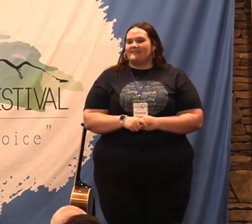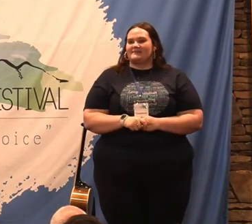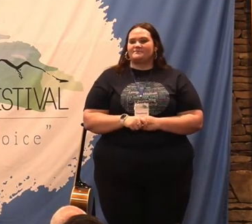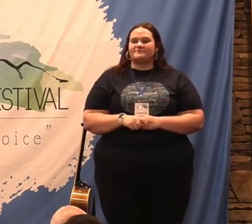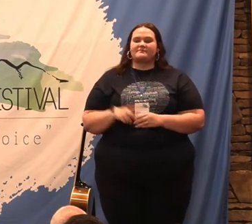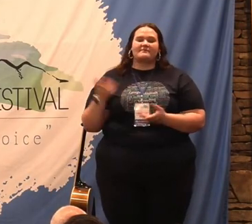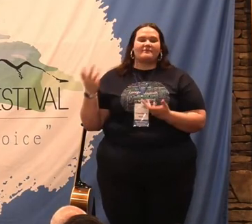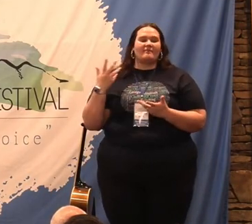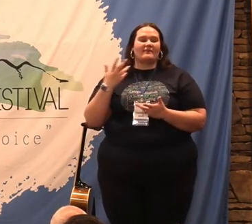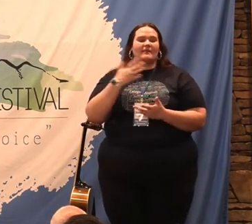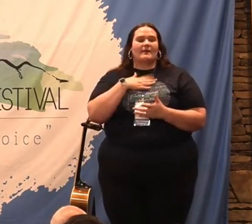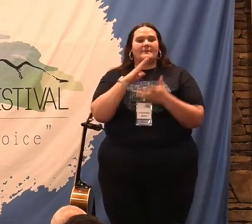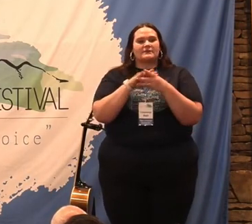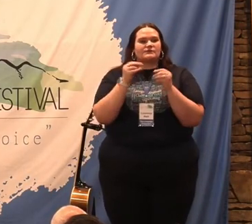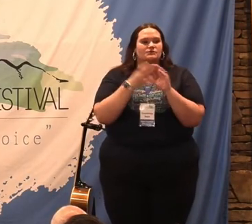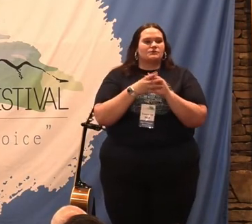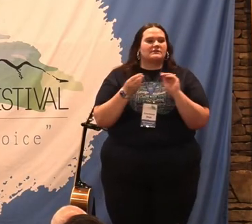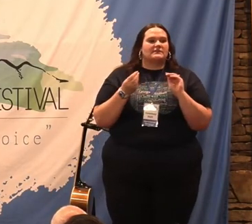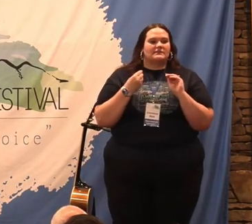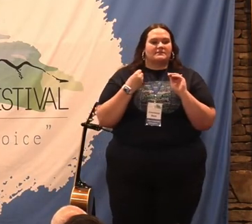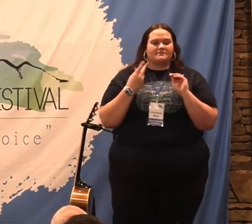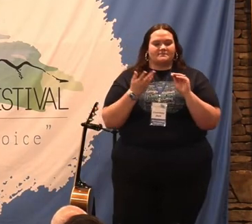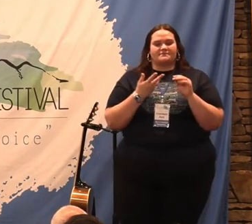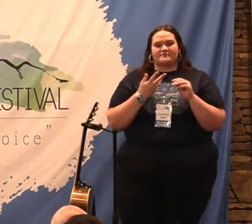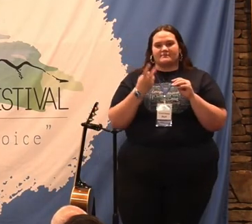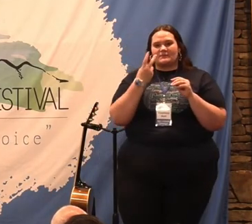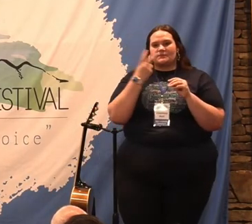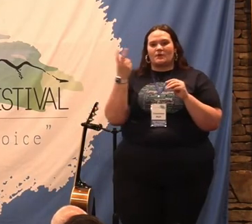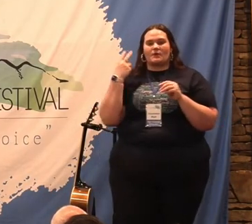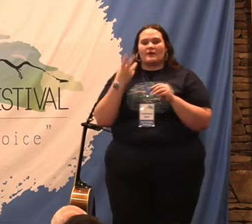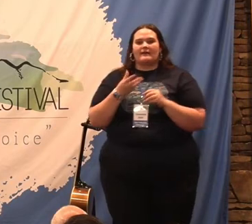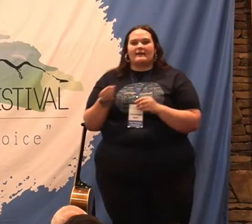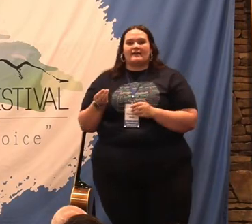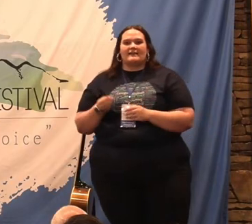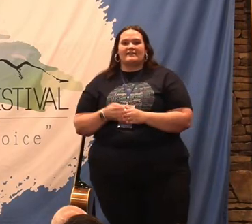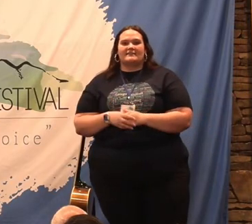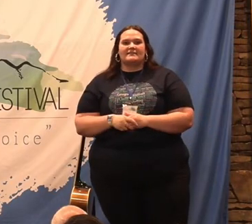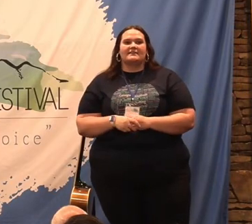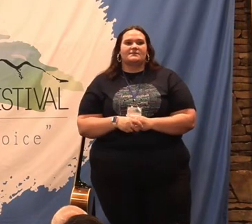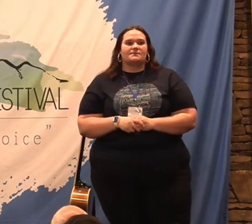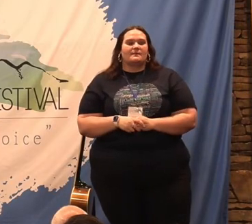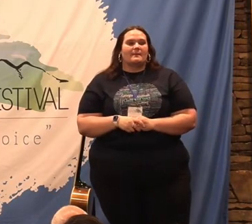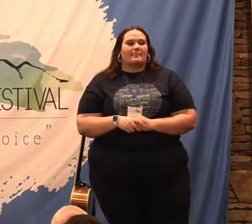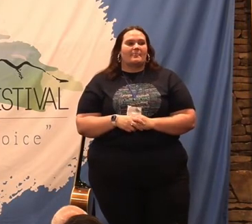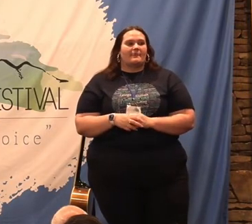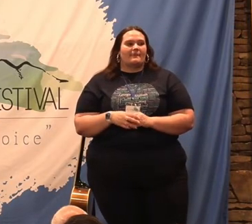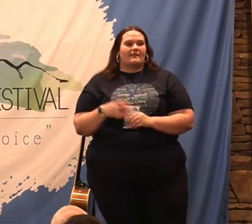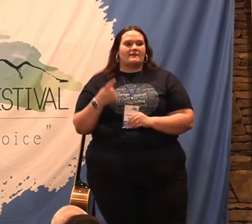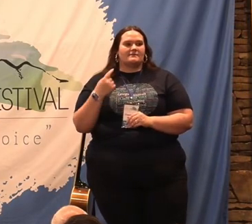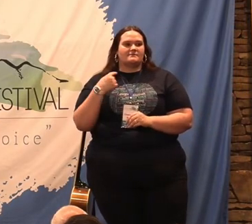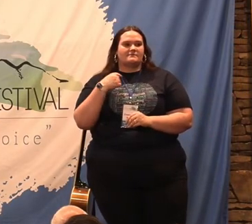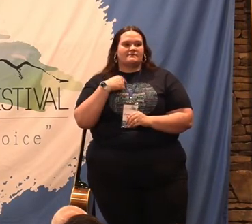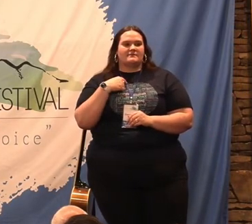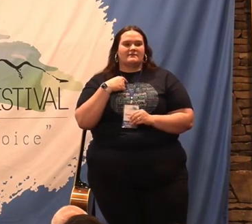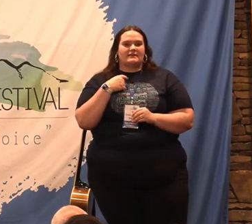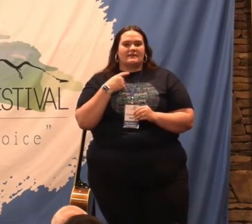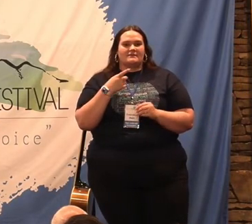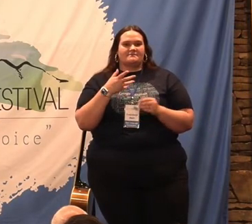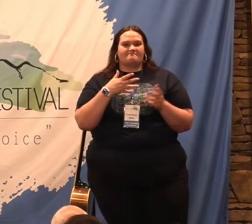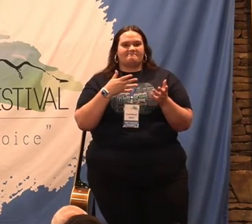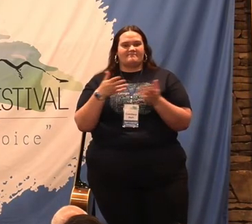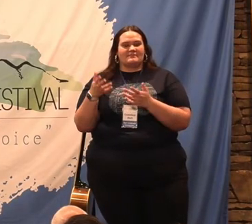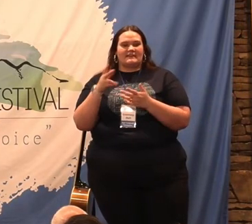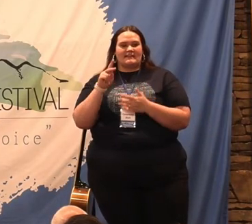This story is a memoir, and I took it to Kinko's and blew it up.